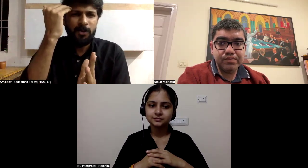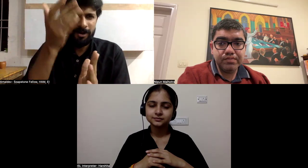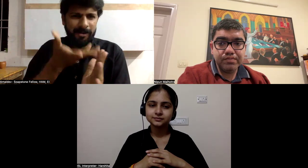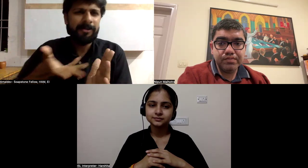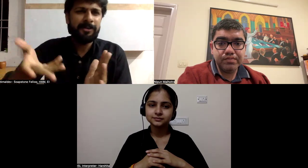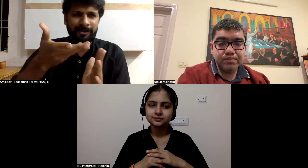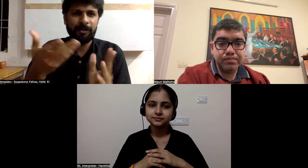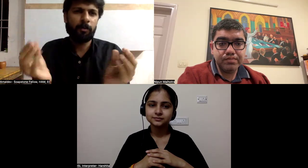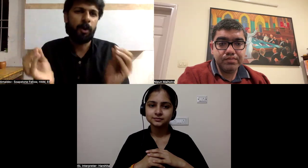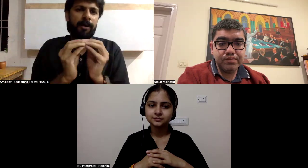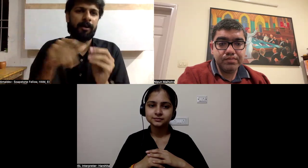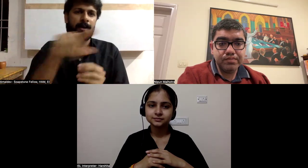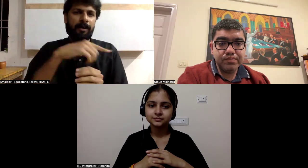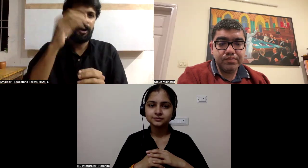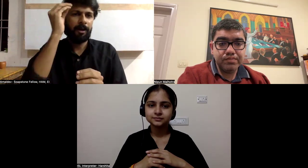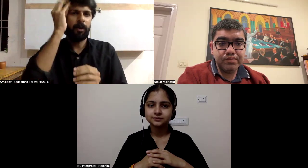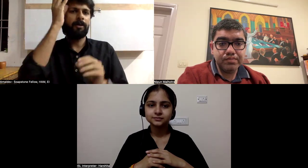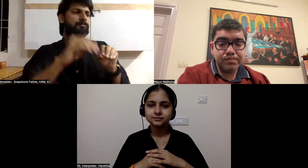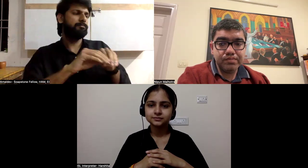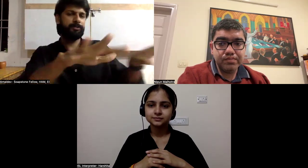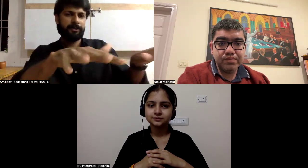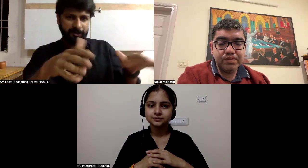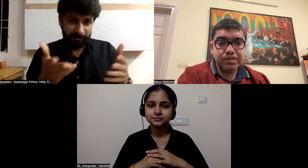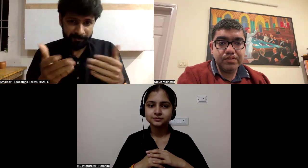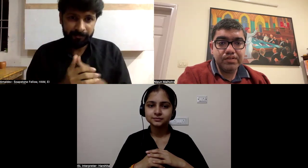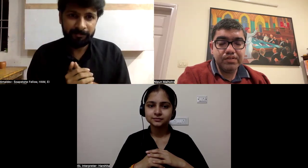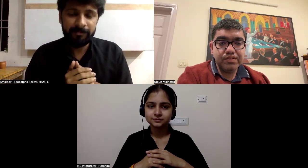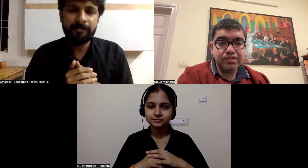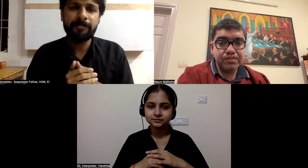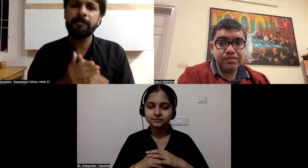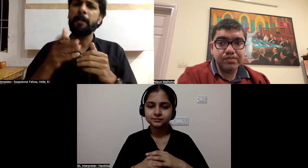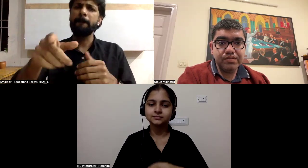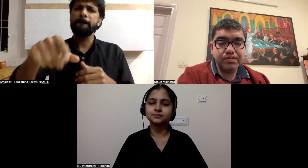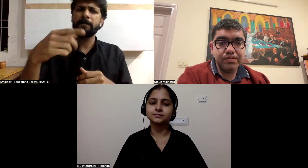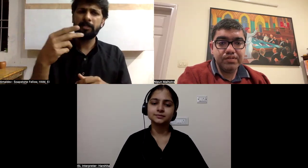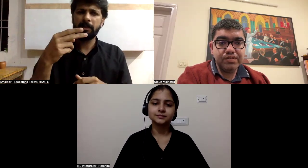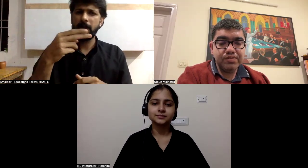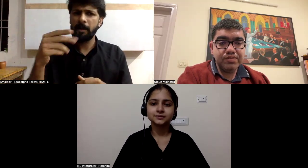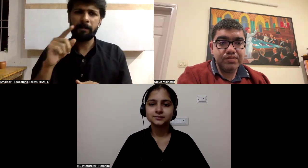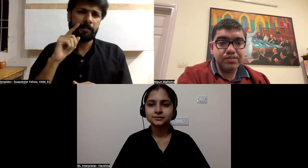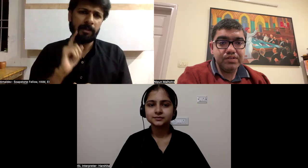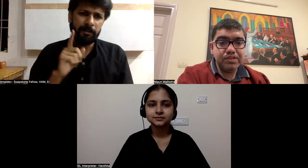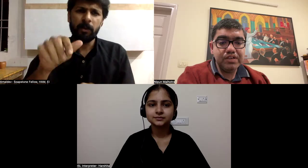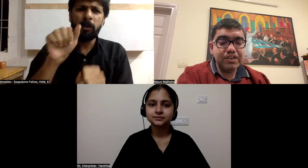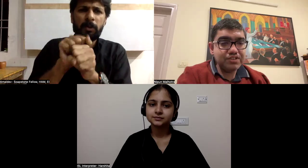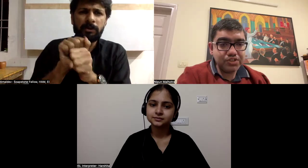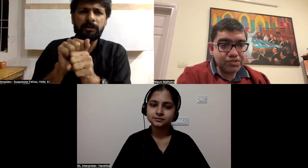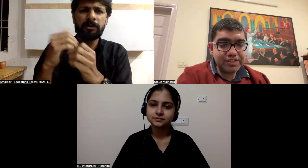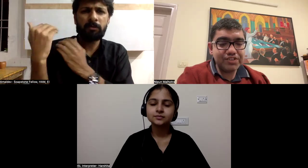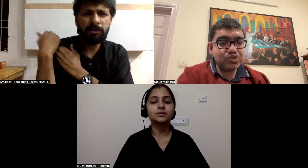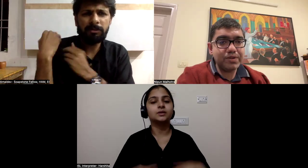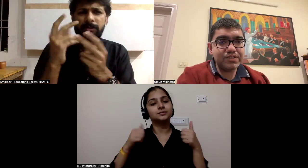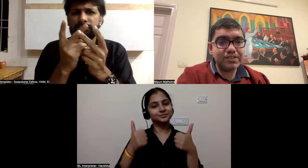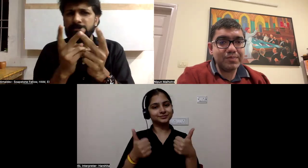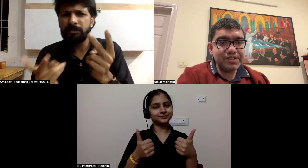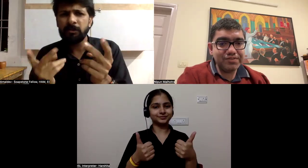a little bit of a background about yourself, Nipun, so that everyone is aware? Sure.